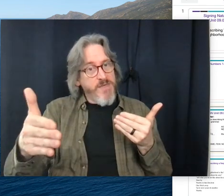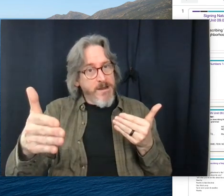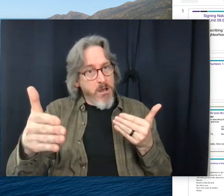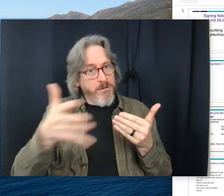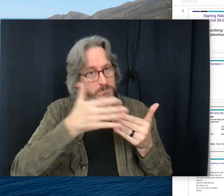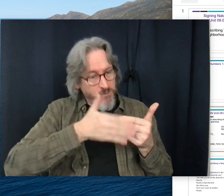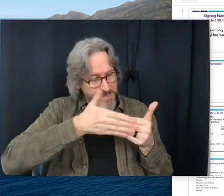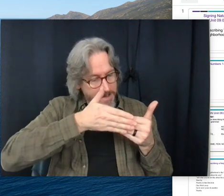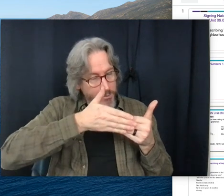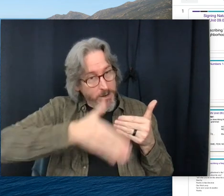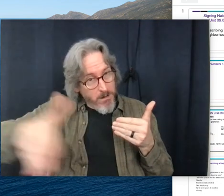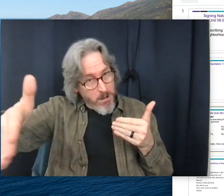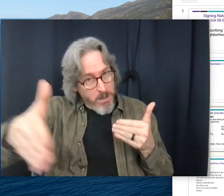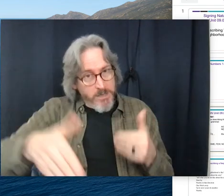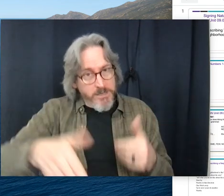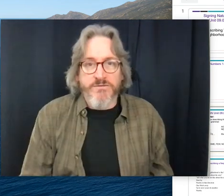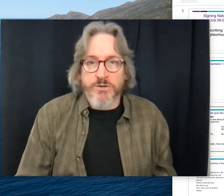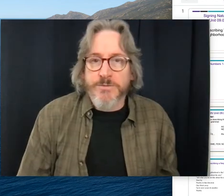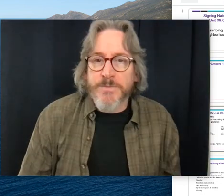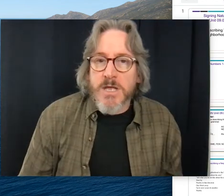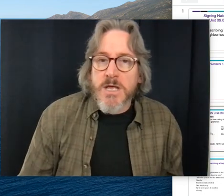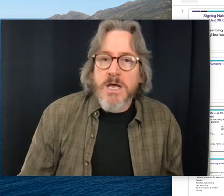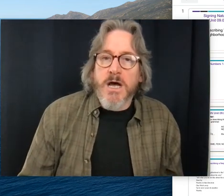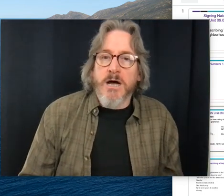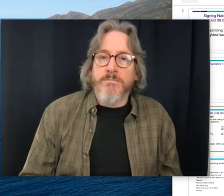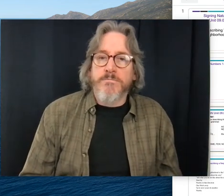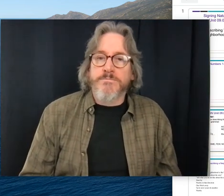from then on, from that point on to the future.